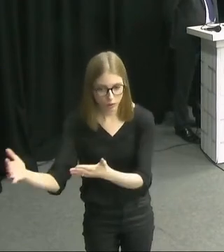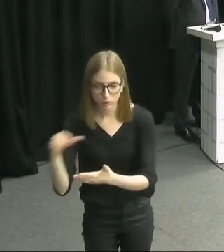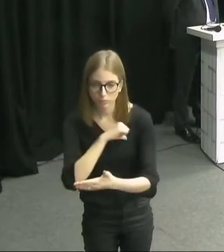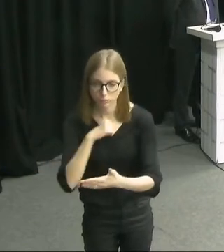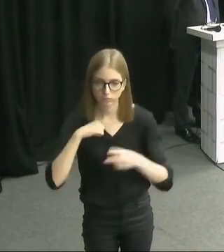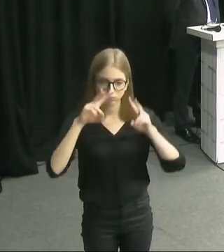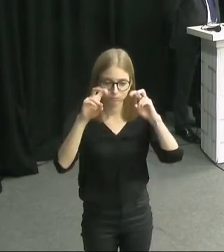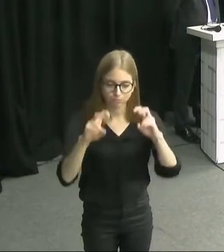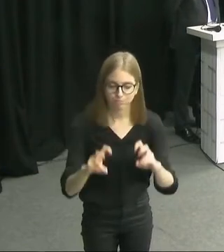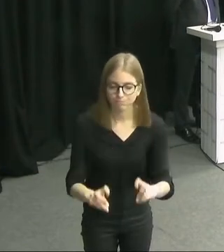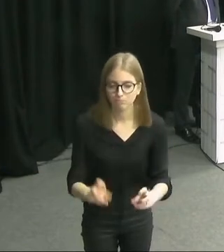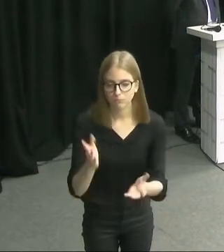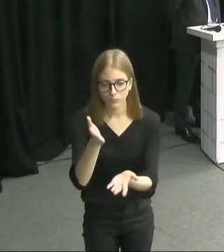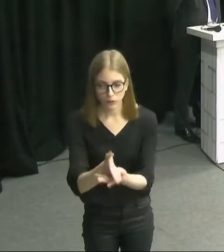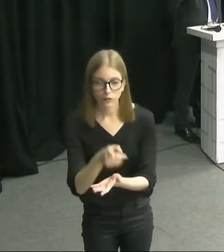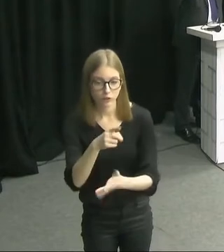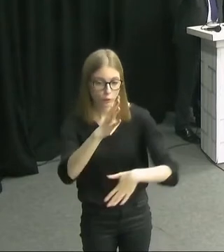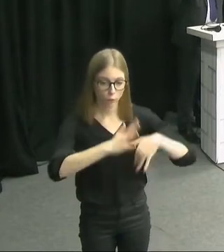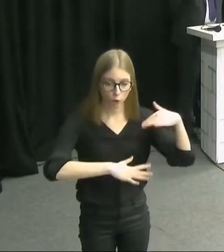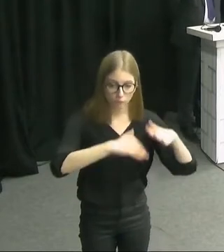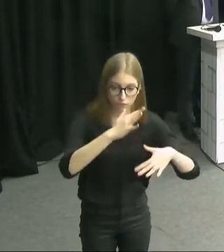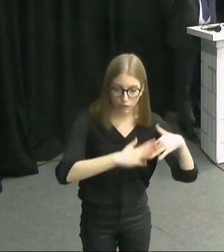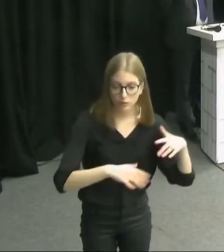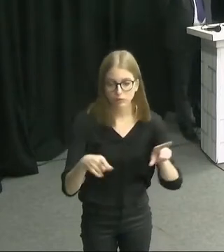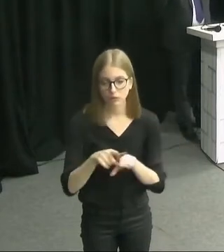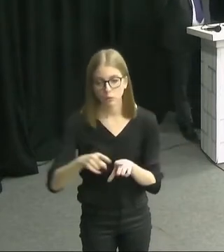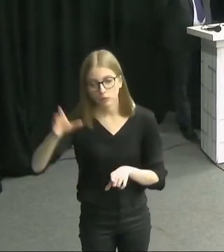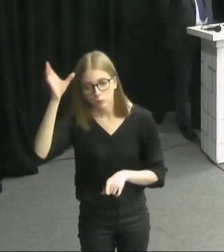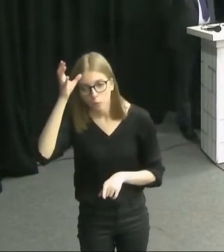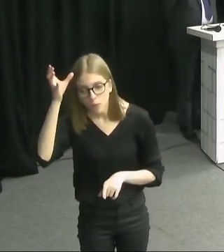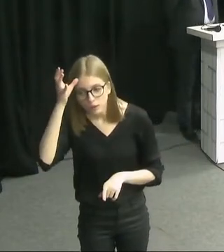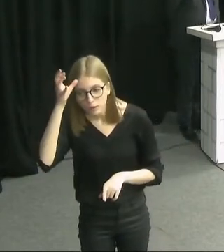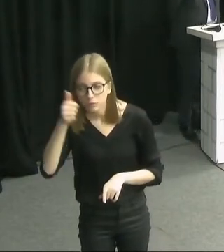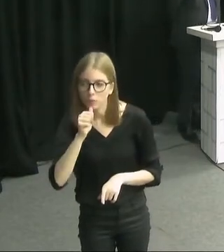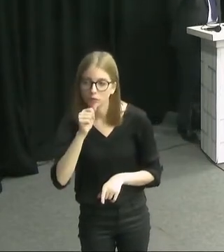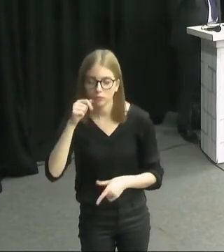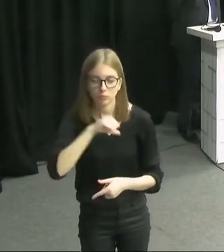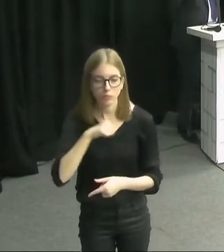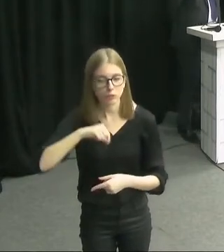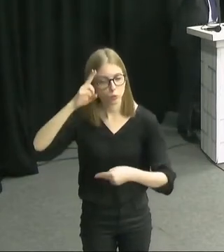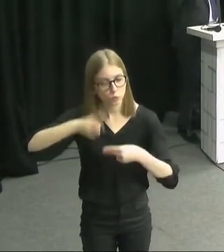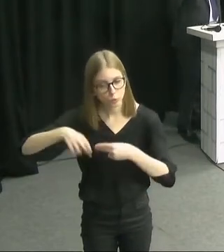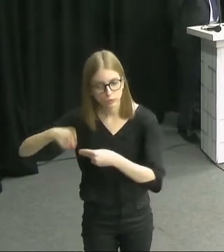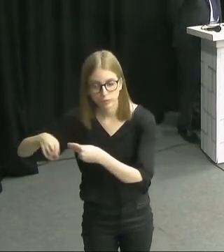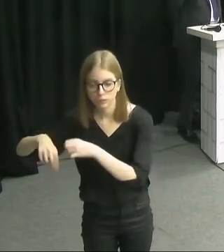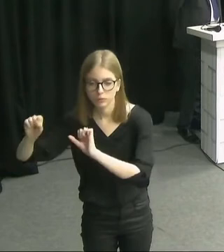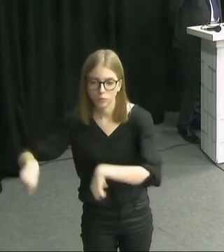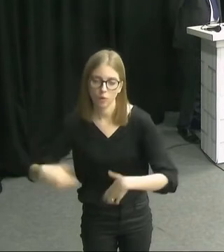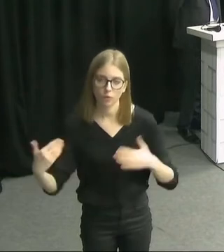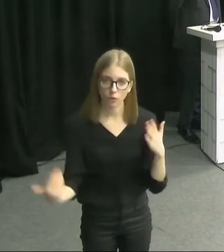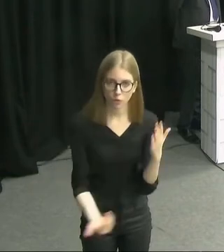So other competences, not only professional competences, are very important here. Openness, ability to